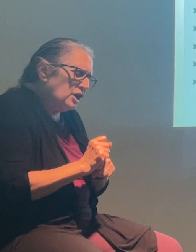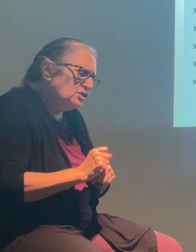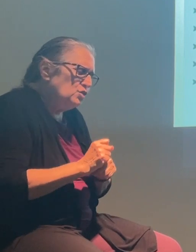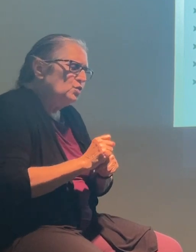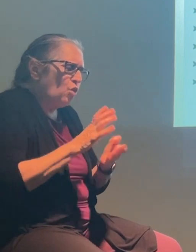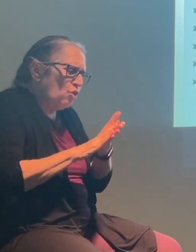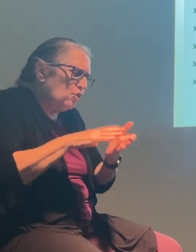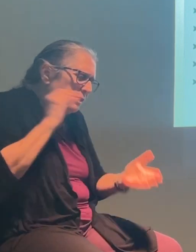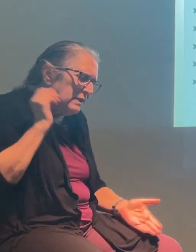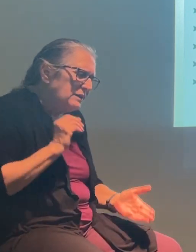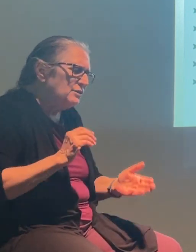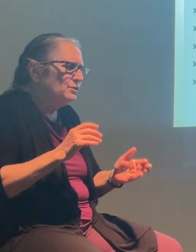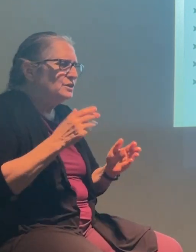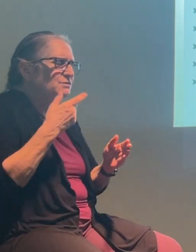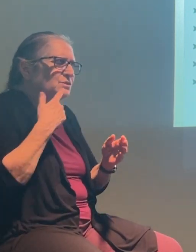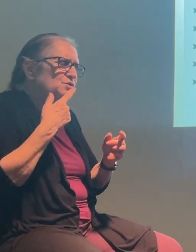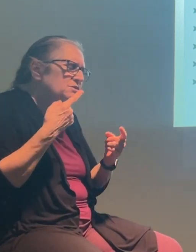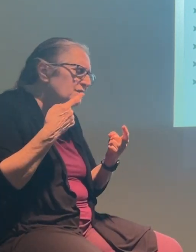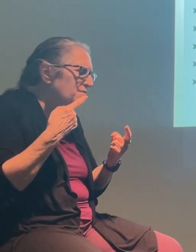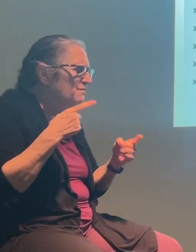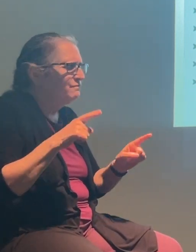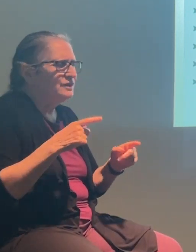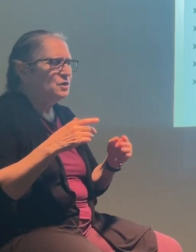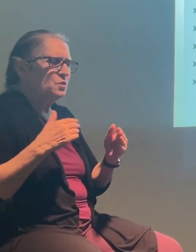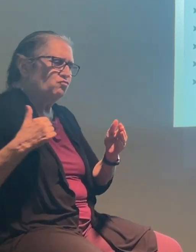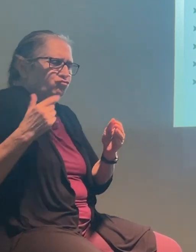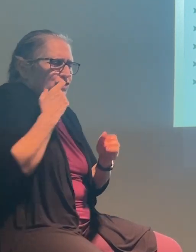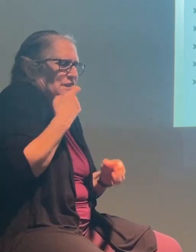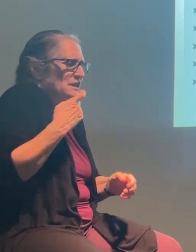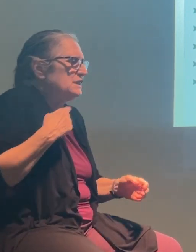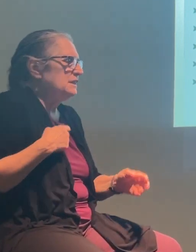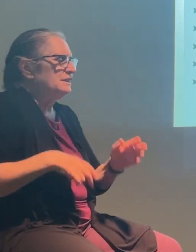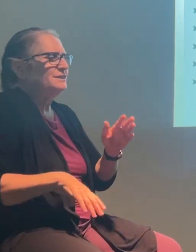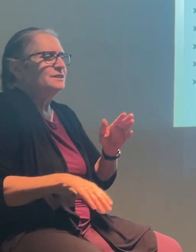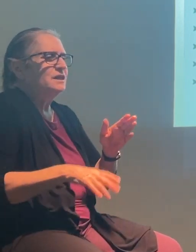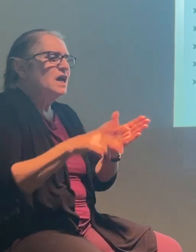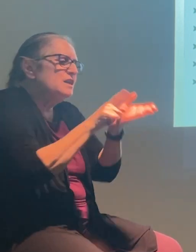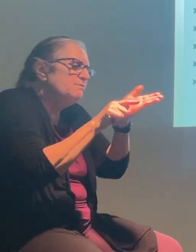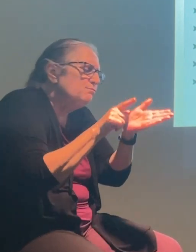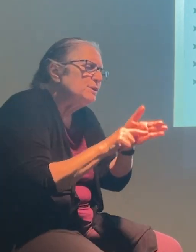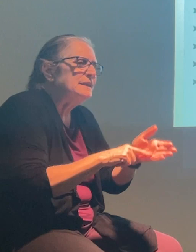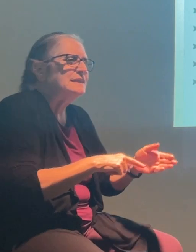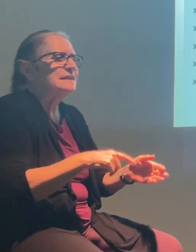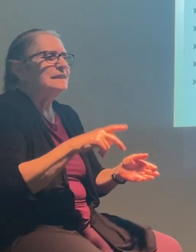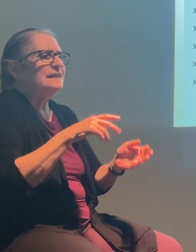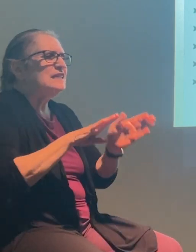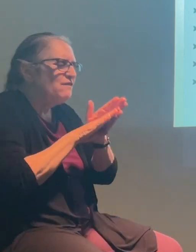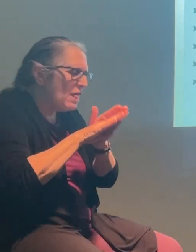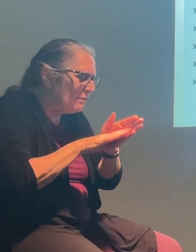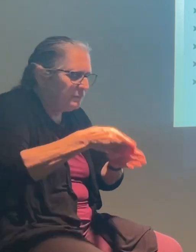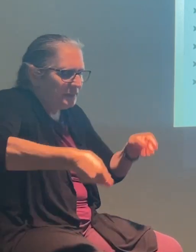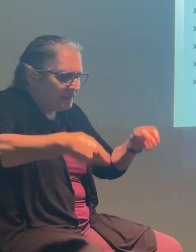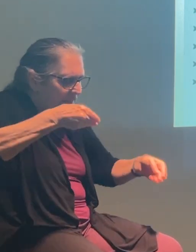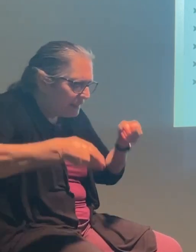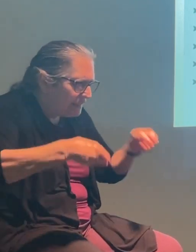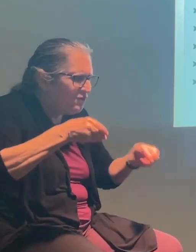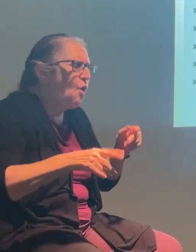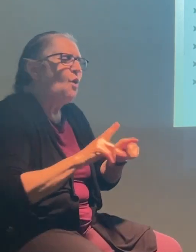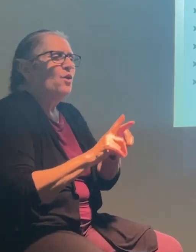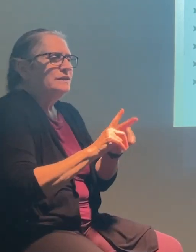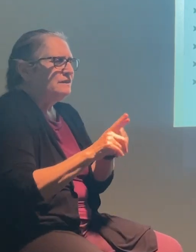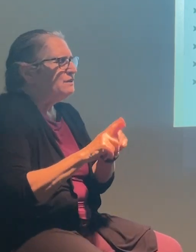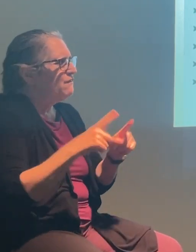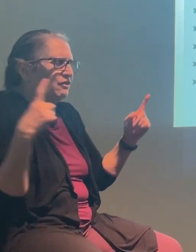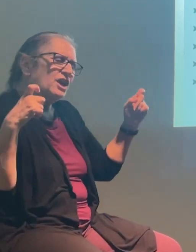with there's like the platinum printing system, the gum bicarbonate, and so forth. I mean,